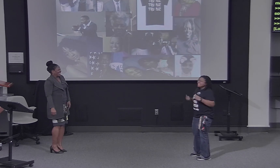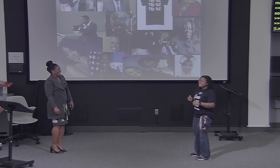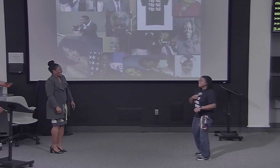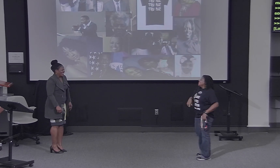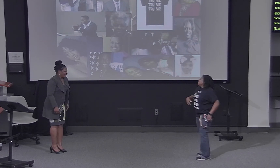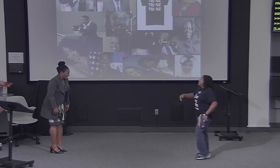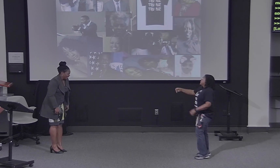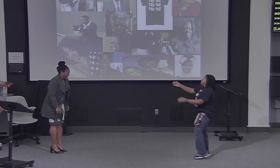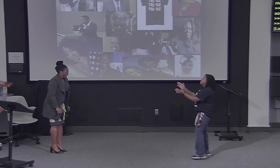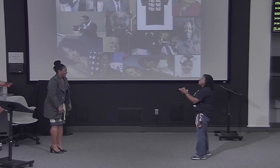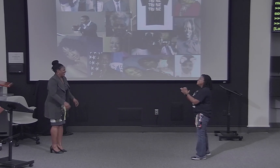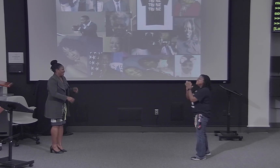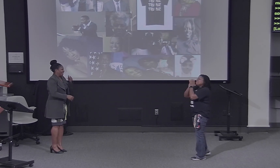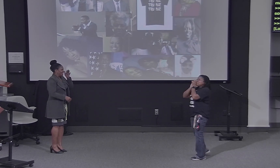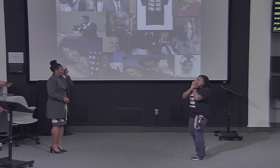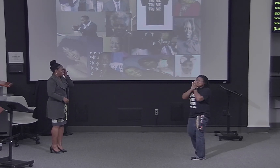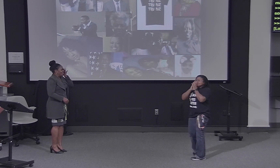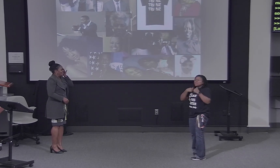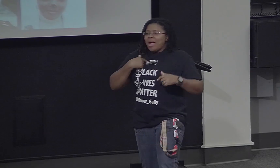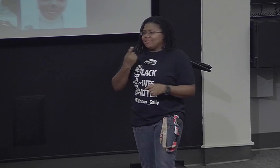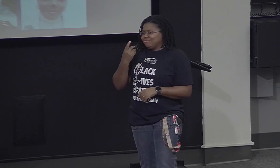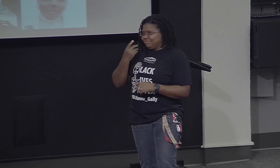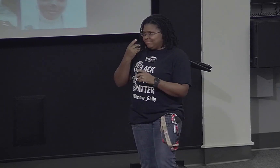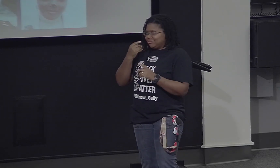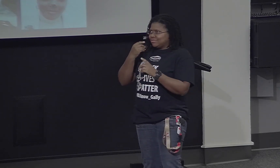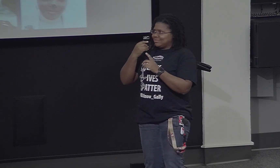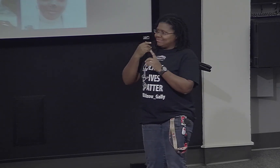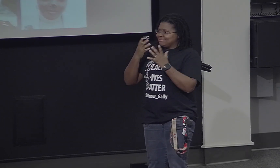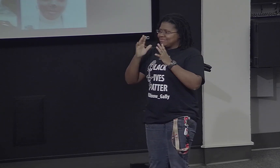Yeah, I knew I was coming here, so I couldn't bring the baby with me.